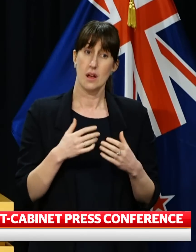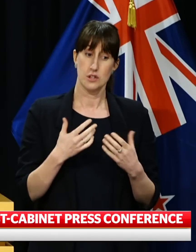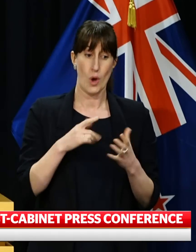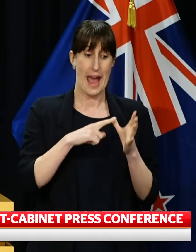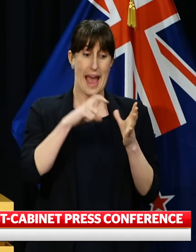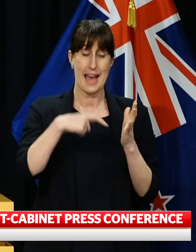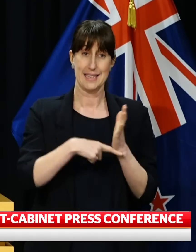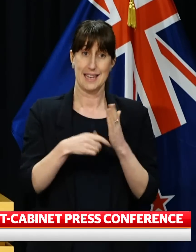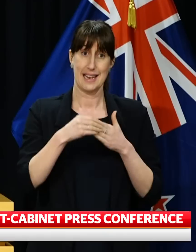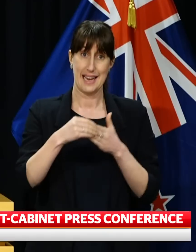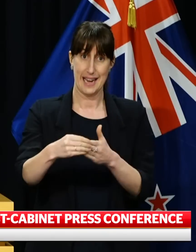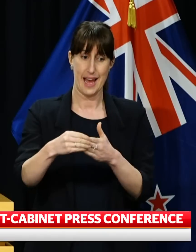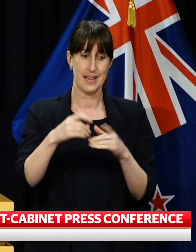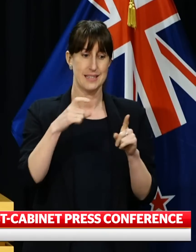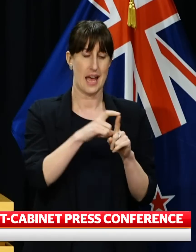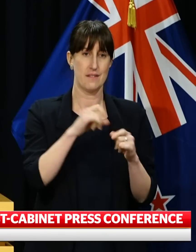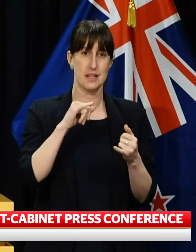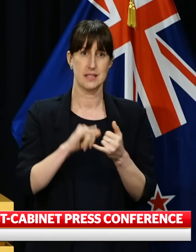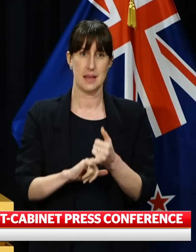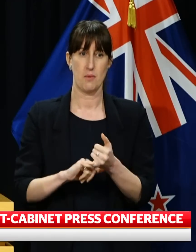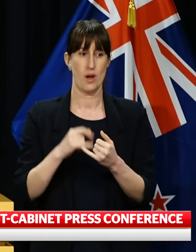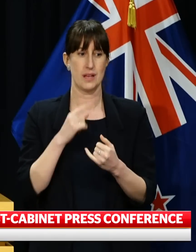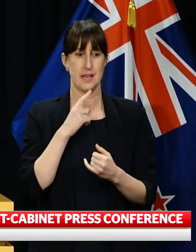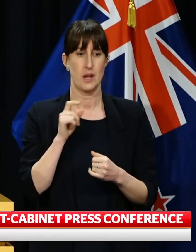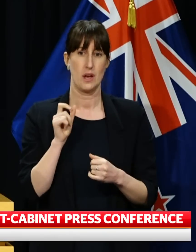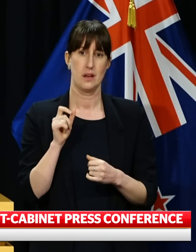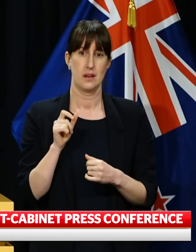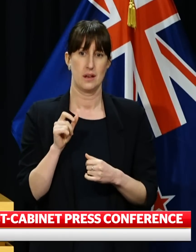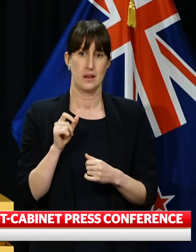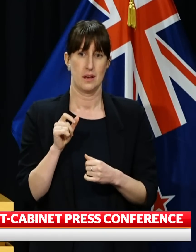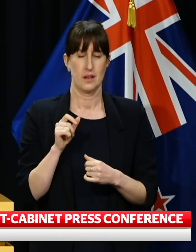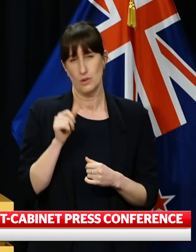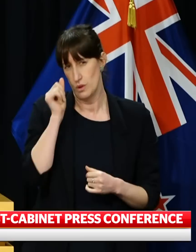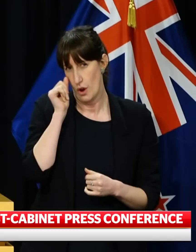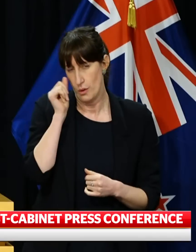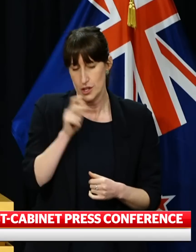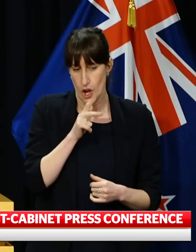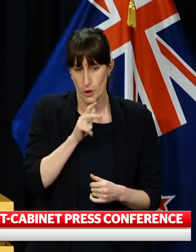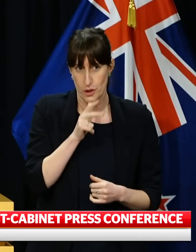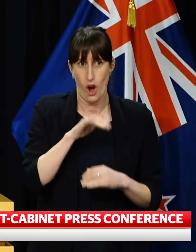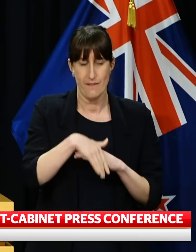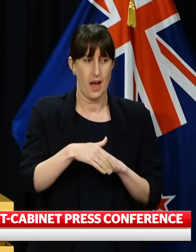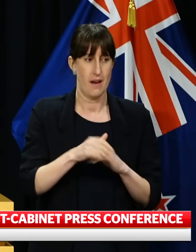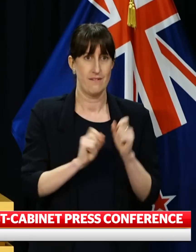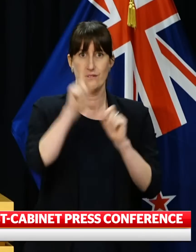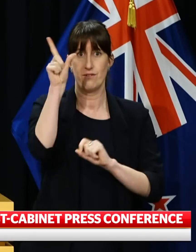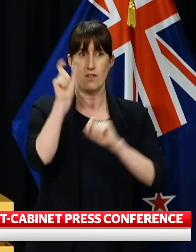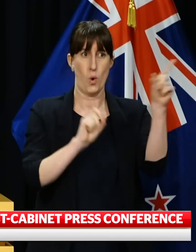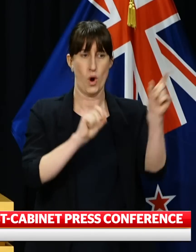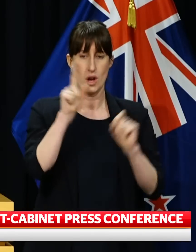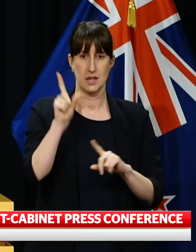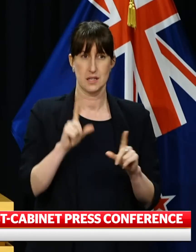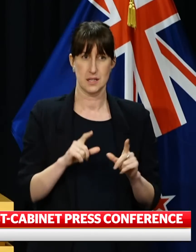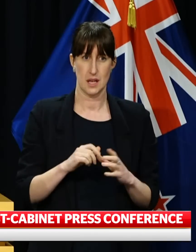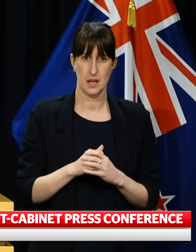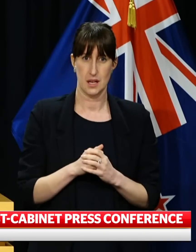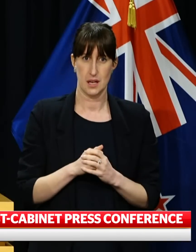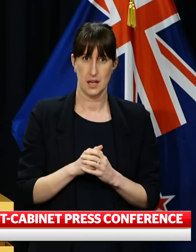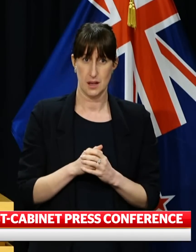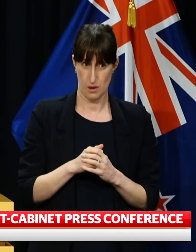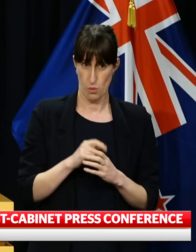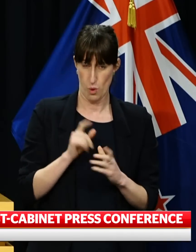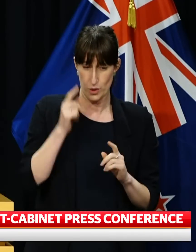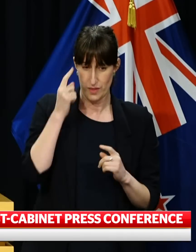his fantasies Guy Fawkes well, the joke was, you know the inference. What do you make of that? I don't think jokes about blowing up an